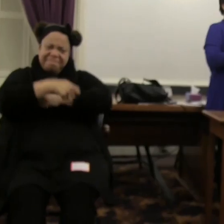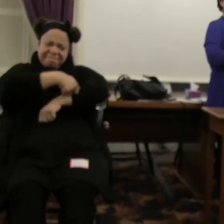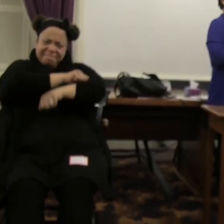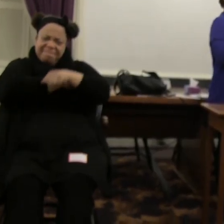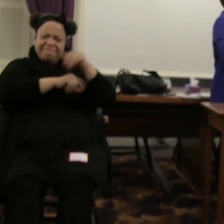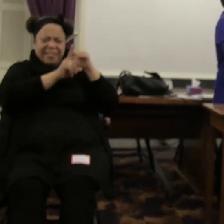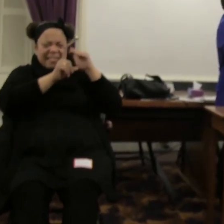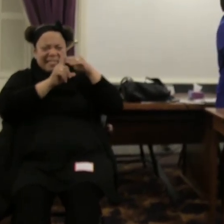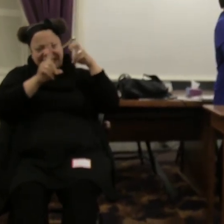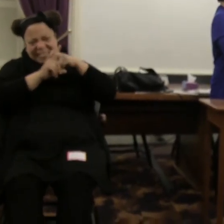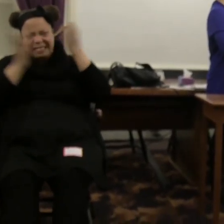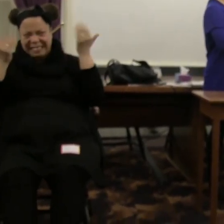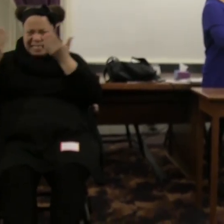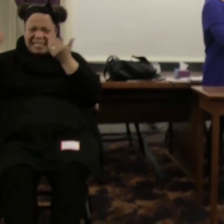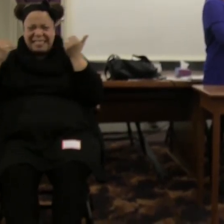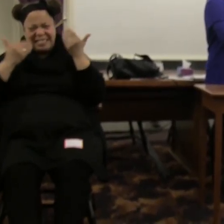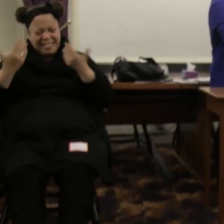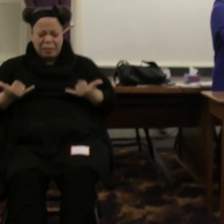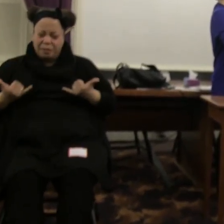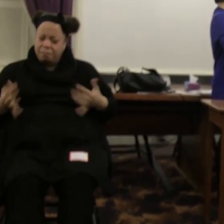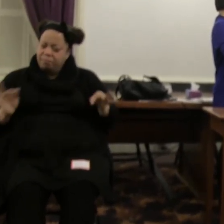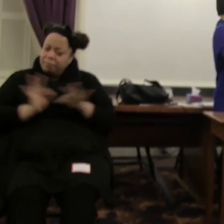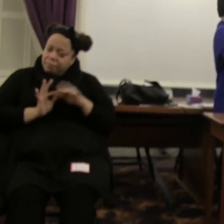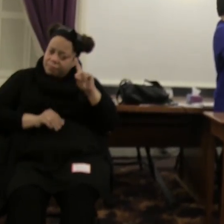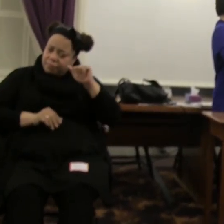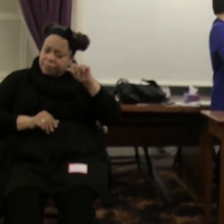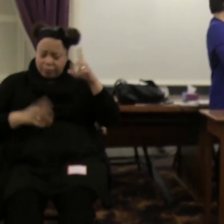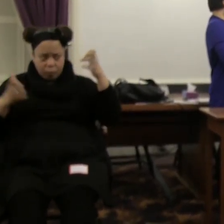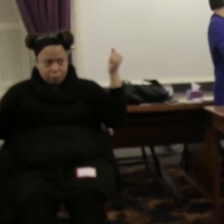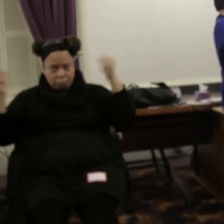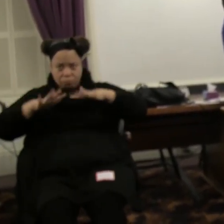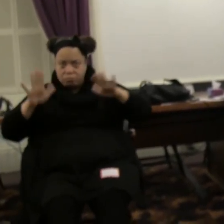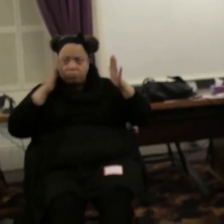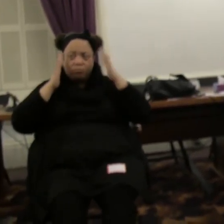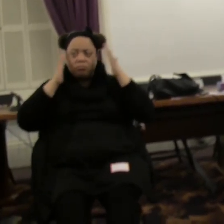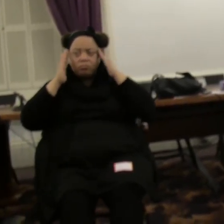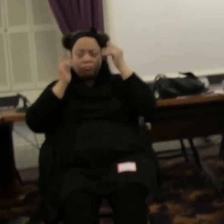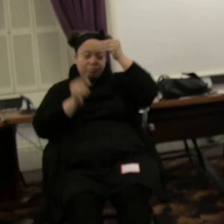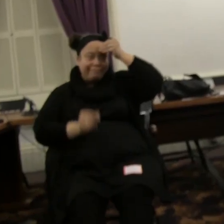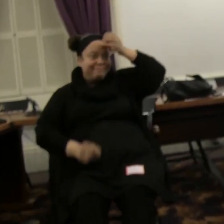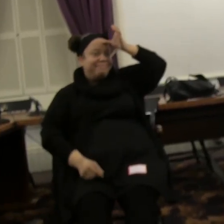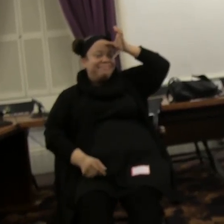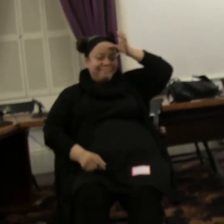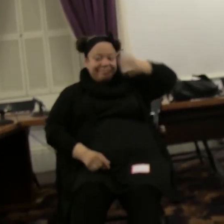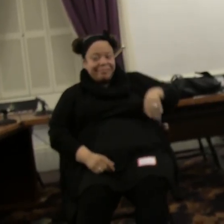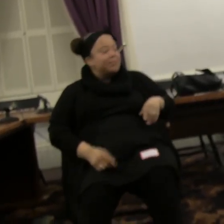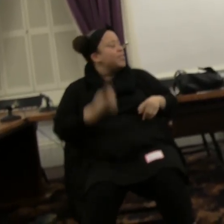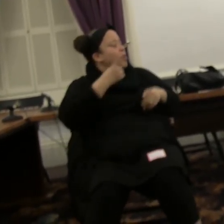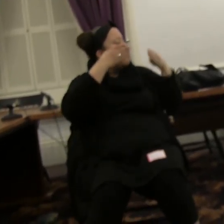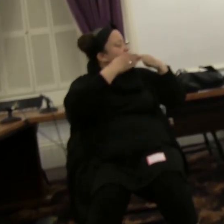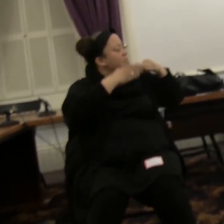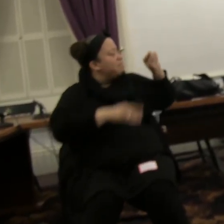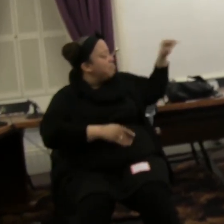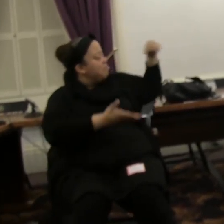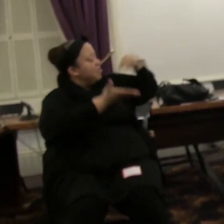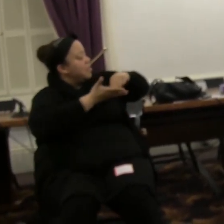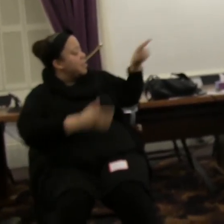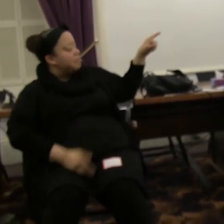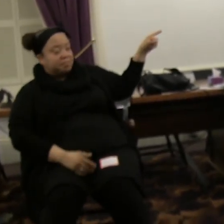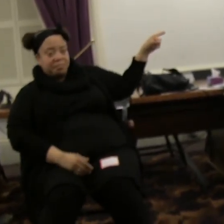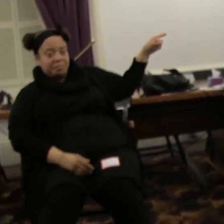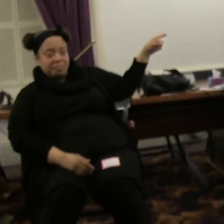Brattleboro. So I think the organizers of this event worked really hard to get people out from all